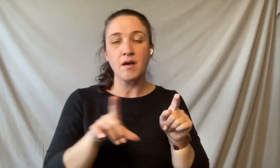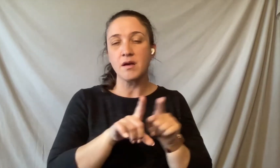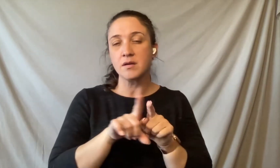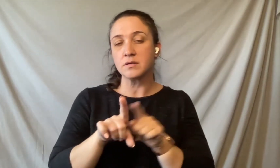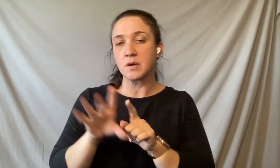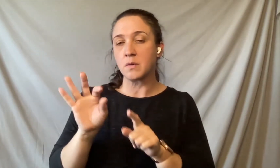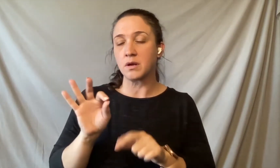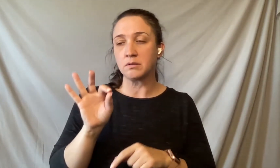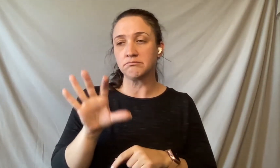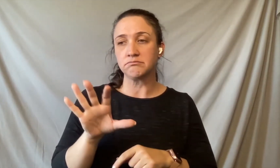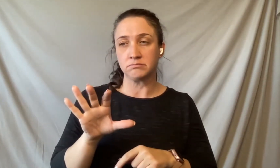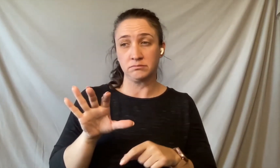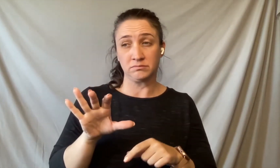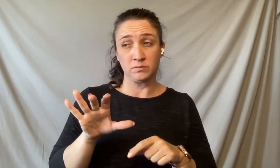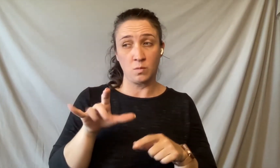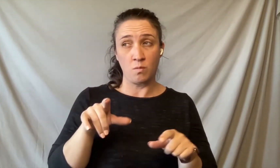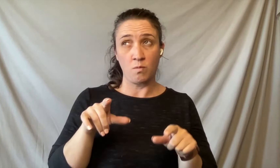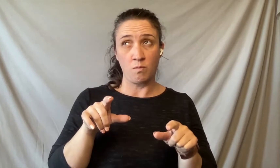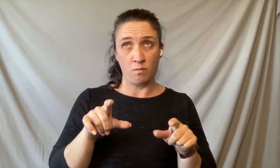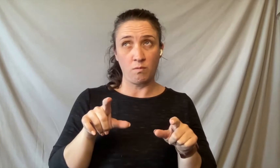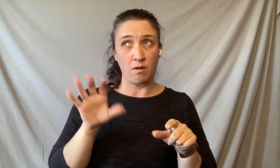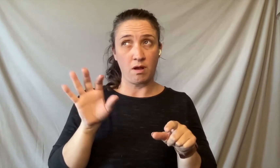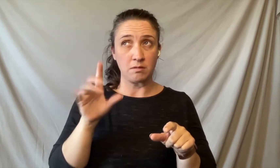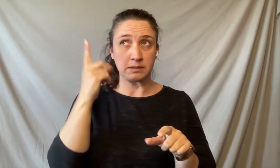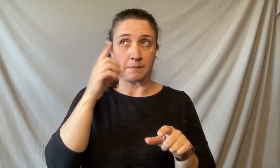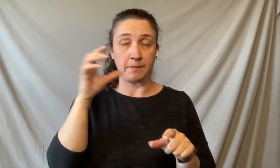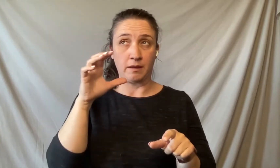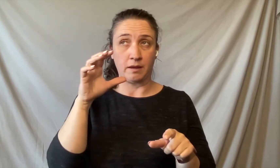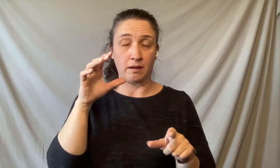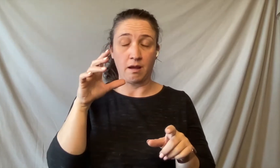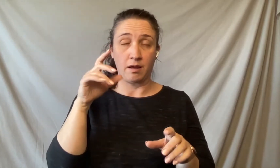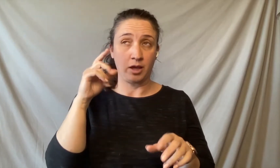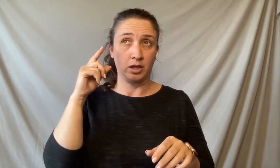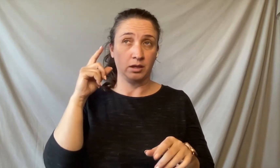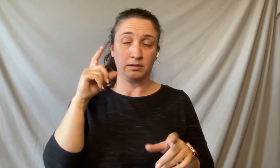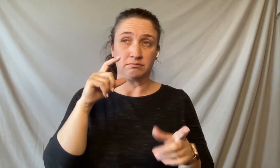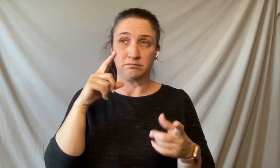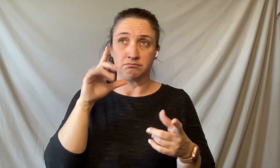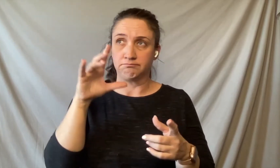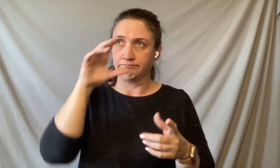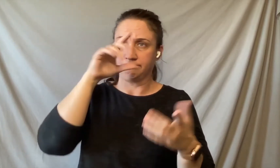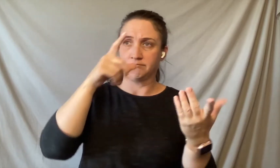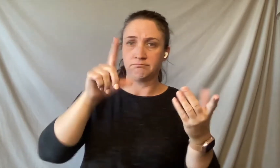to sum up what we're hearing here, I didn't hear